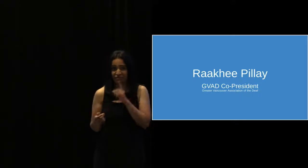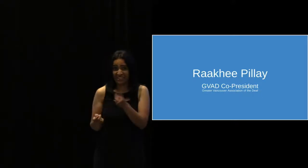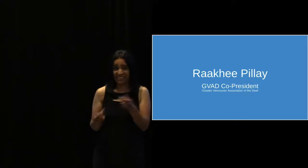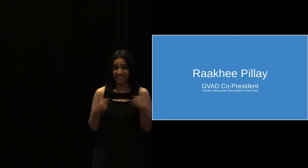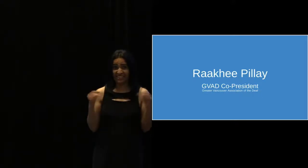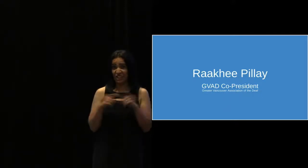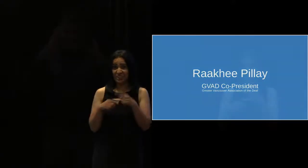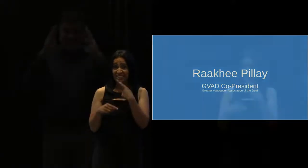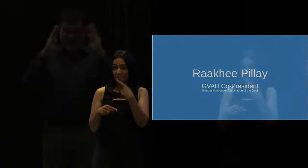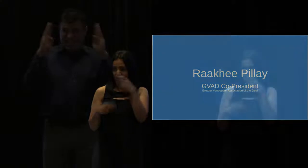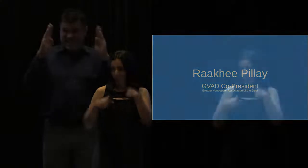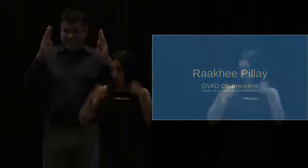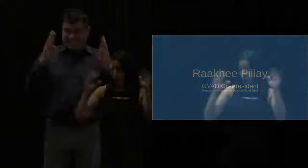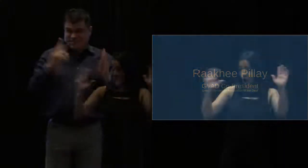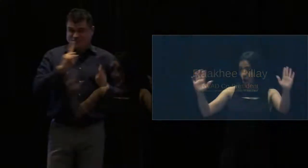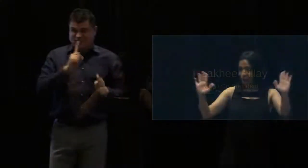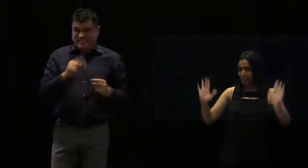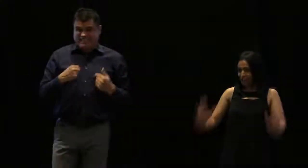Hi, everybody.